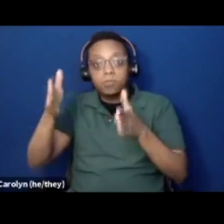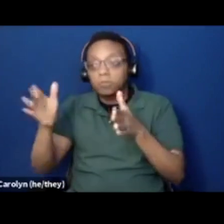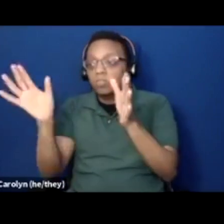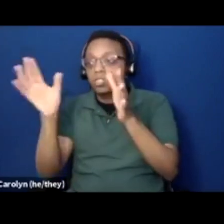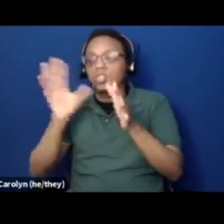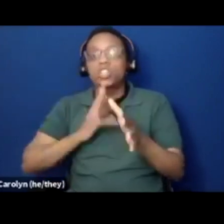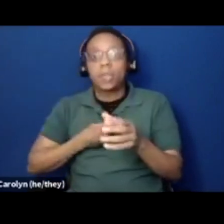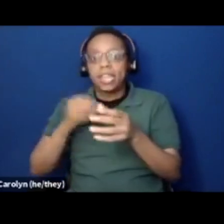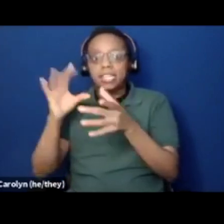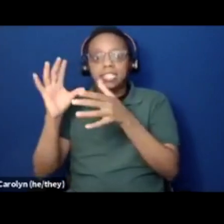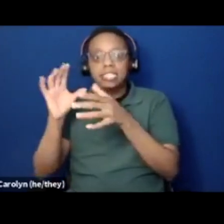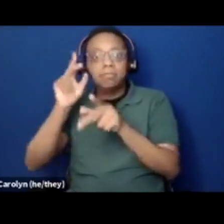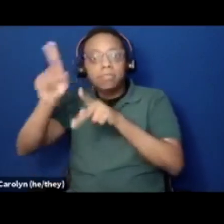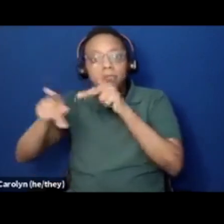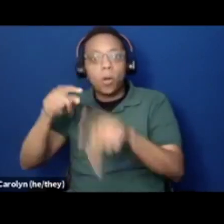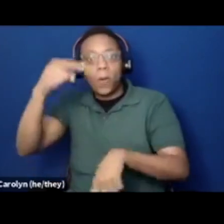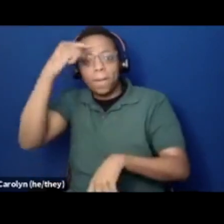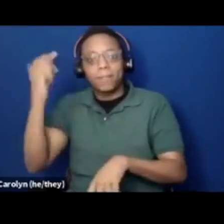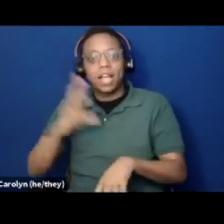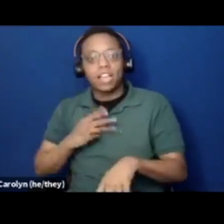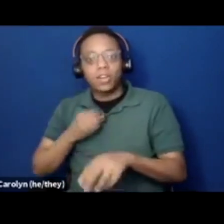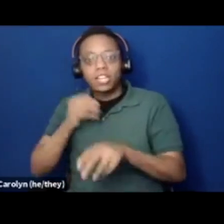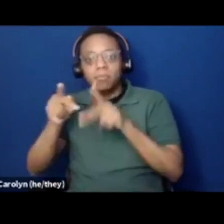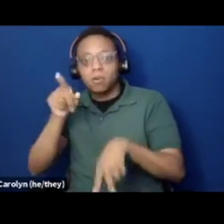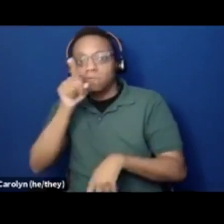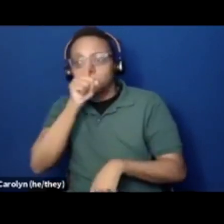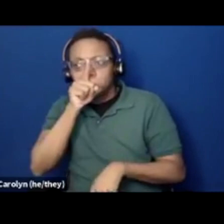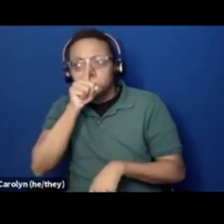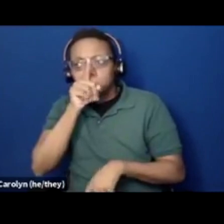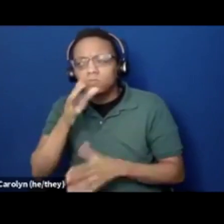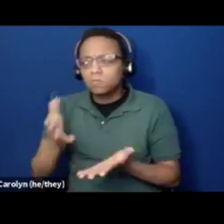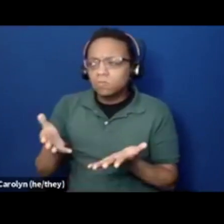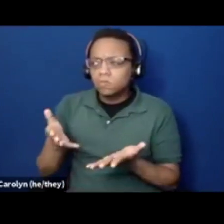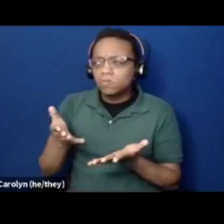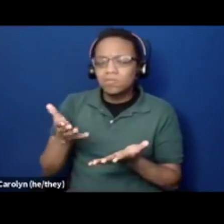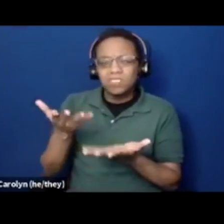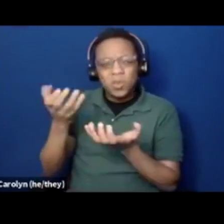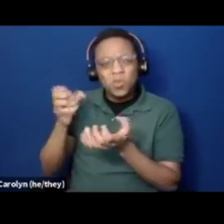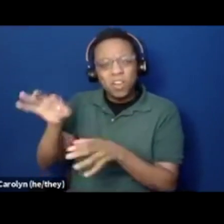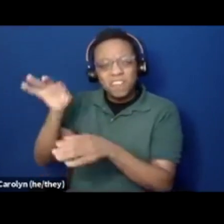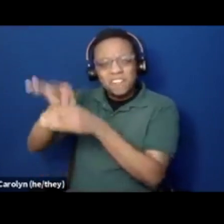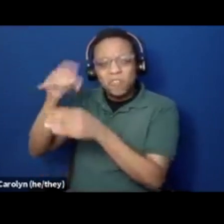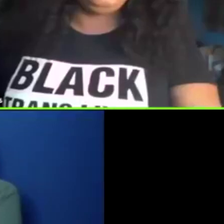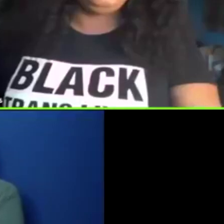mentioning Black trans people, we need to really think about where we're voting.